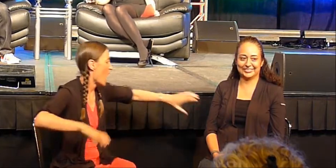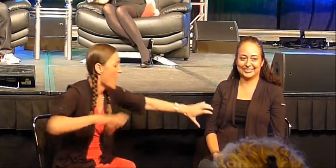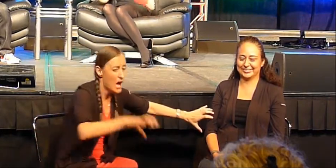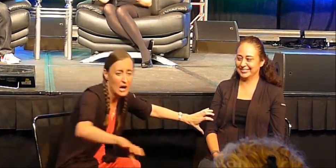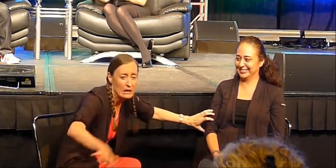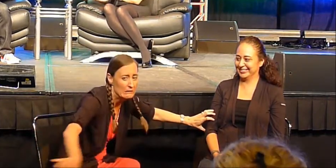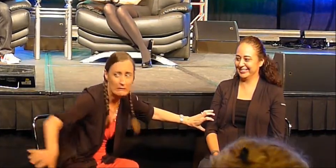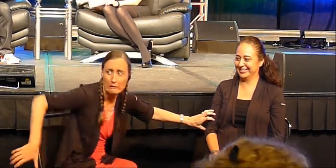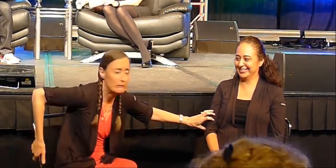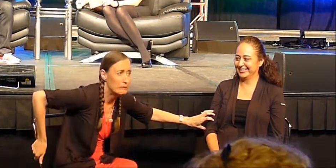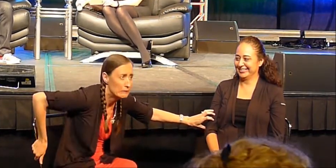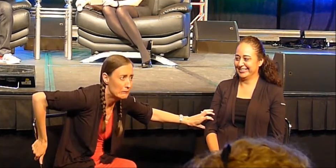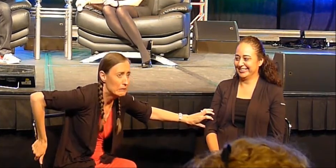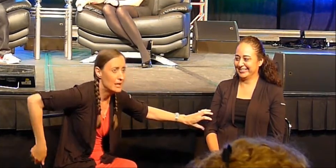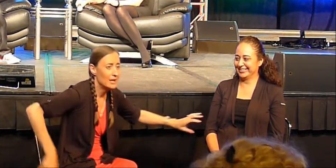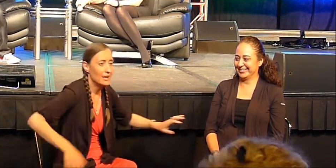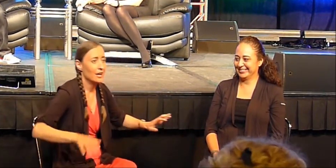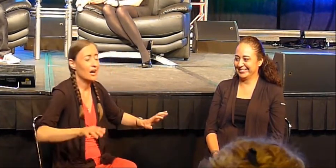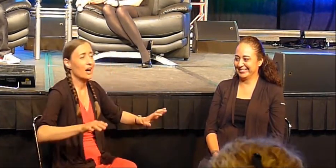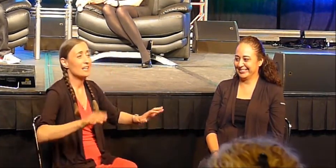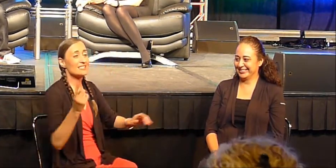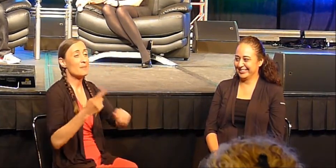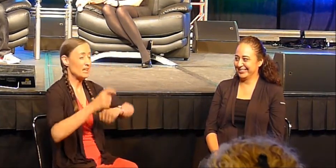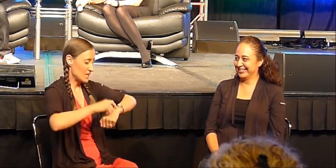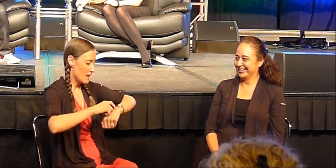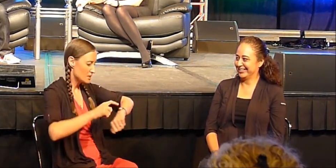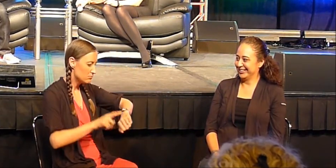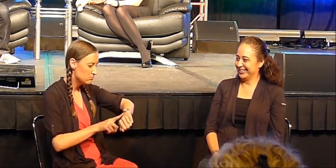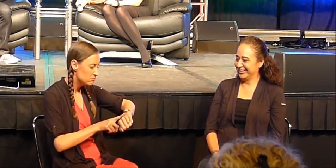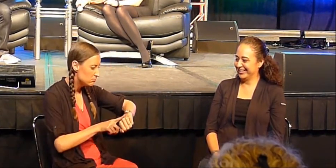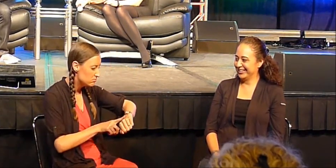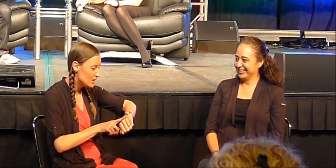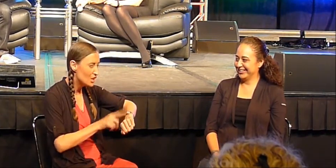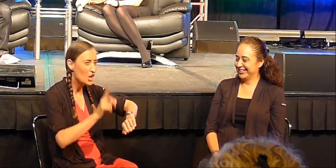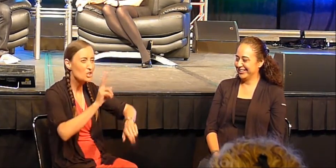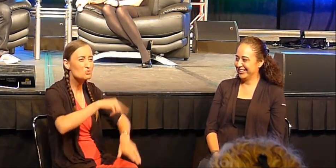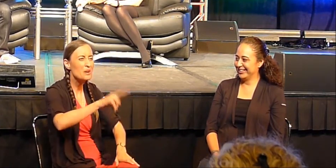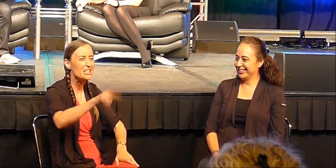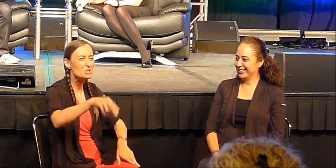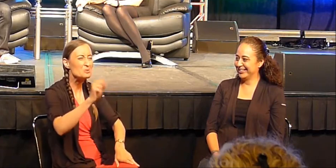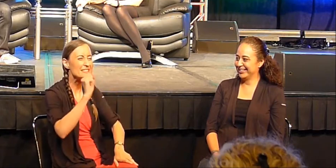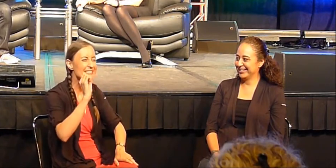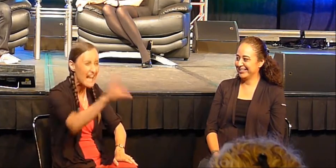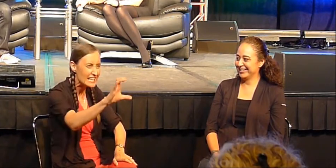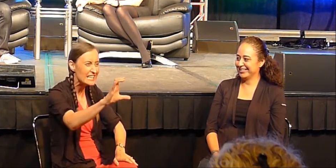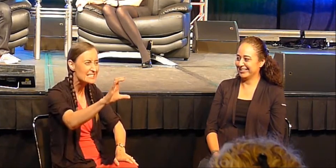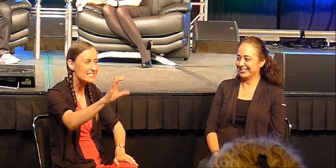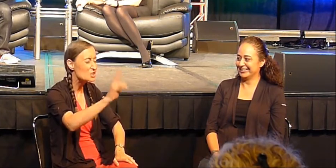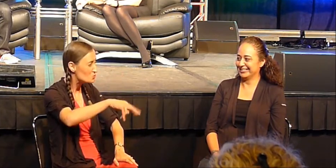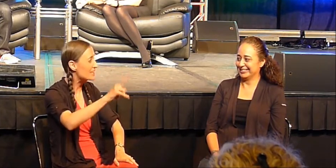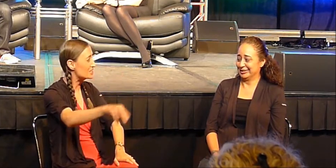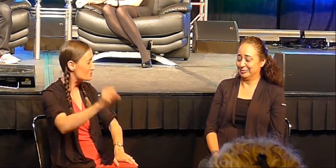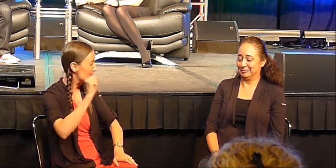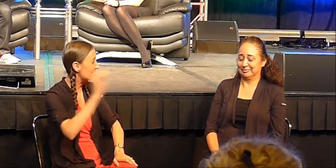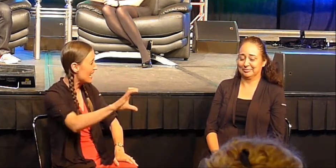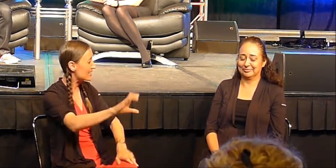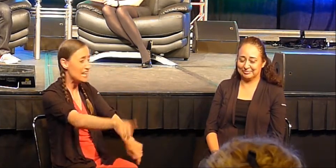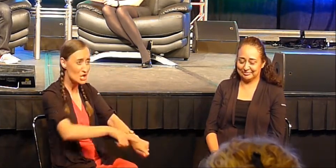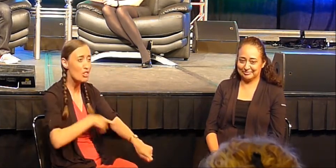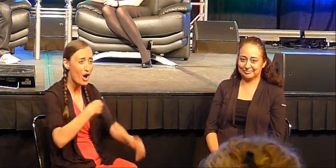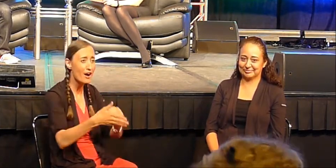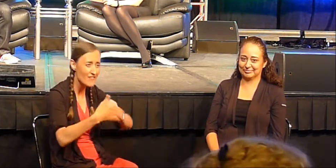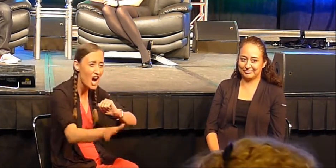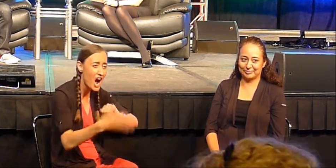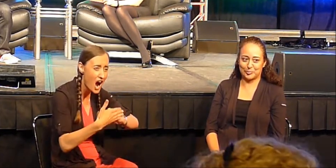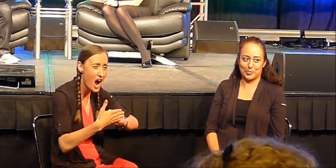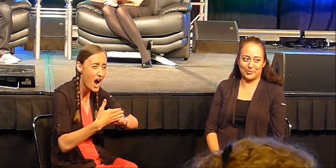like this. Somebody timed it. It's 22 seconds, that's a long time for a